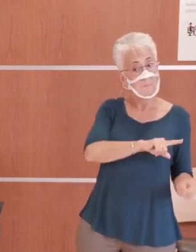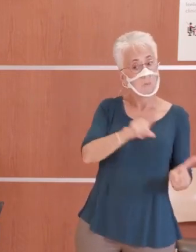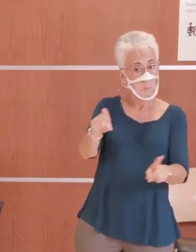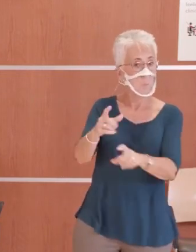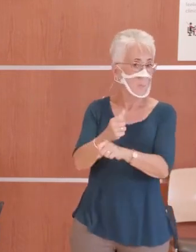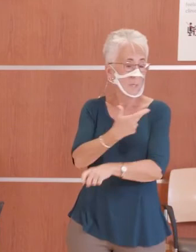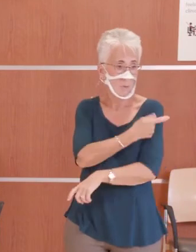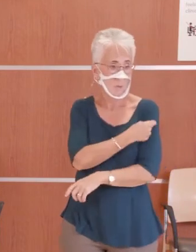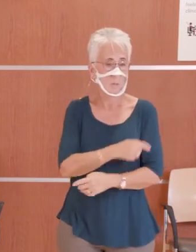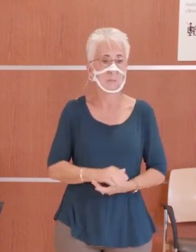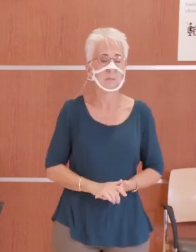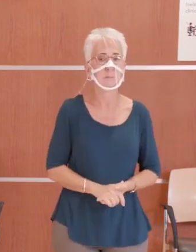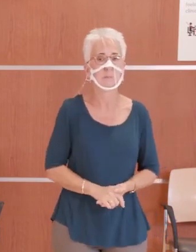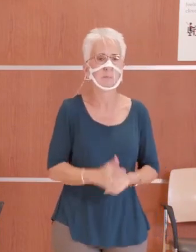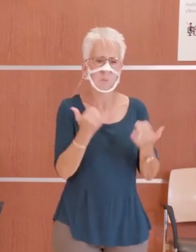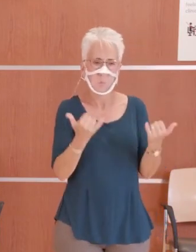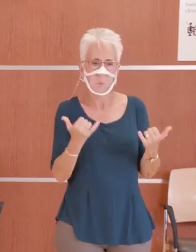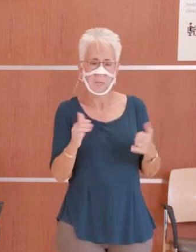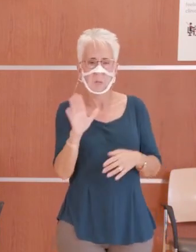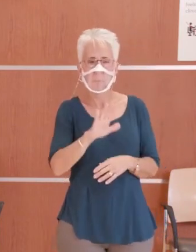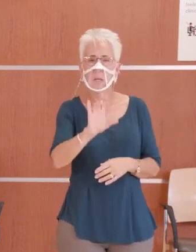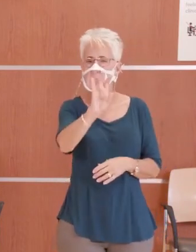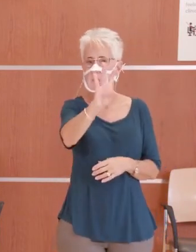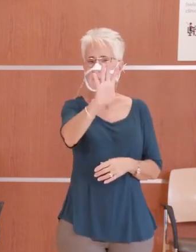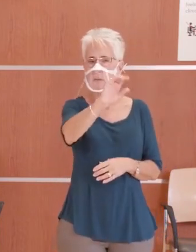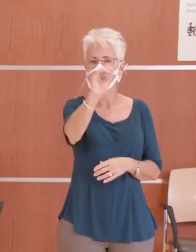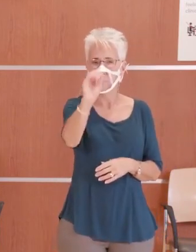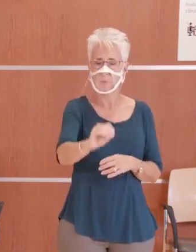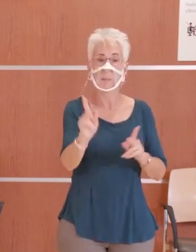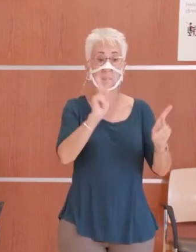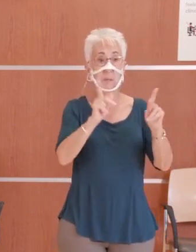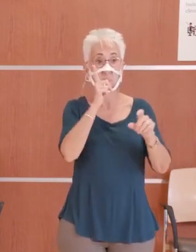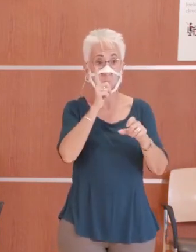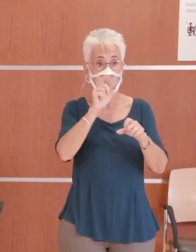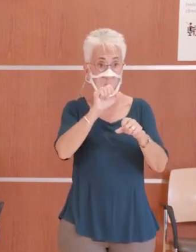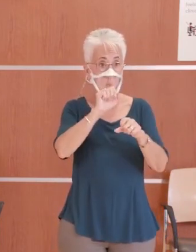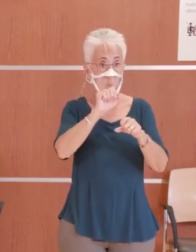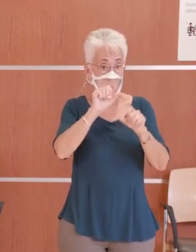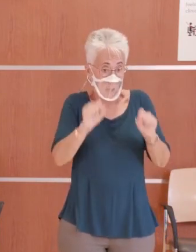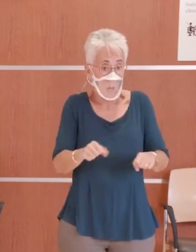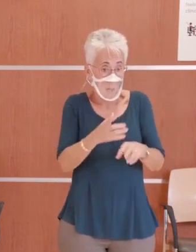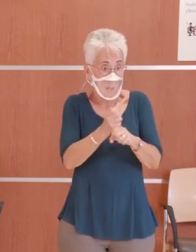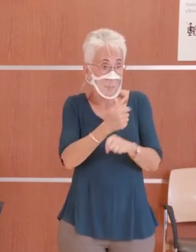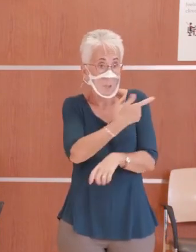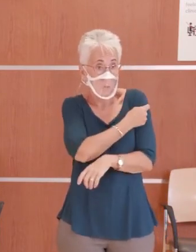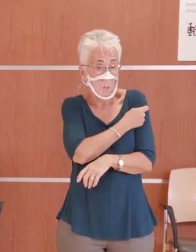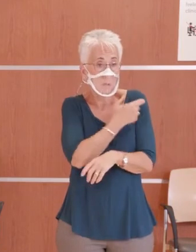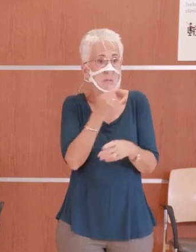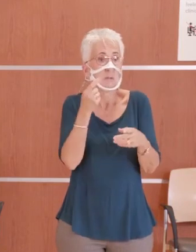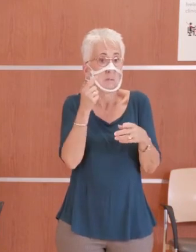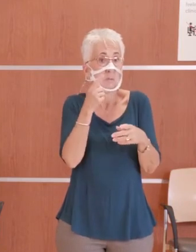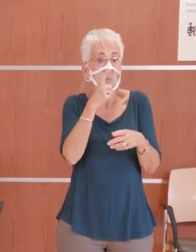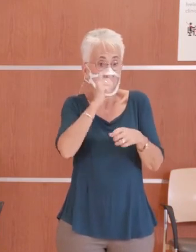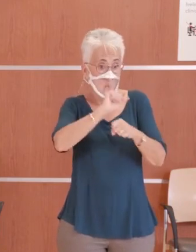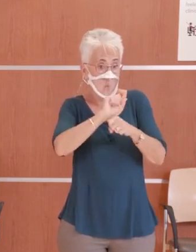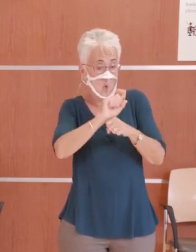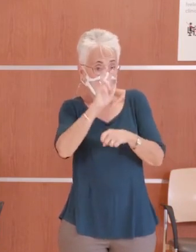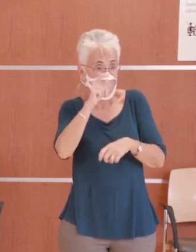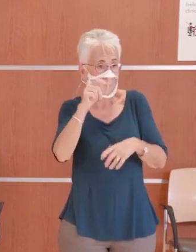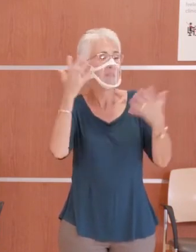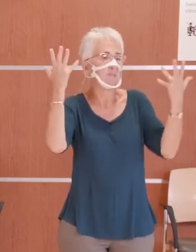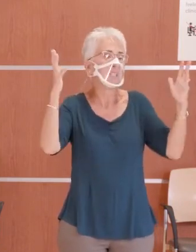vaccinated. Right now, about 75% of people who are eligible for the vaccine working at